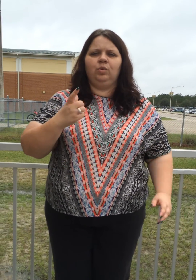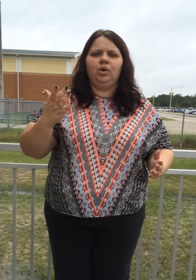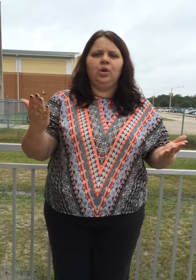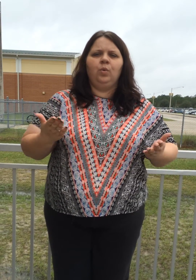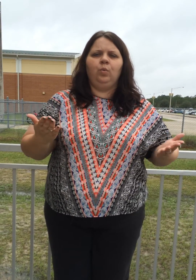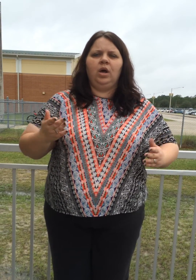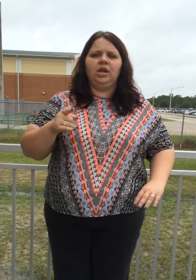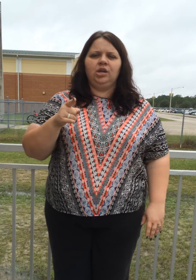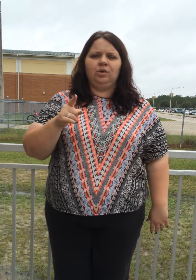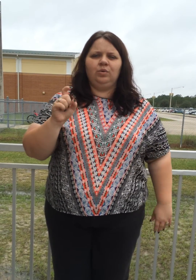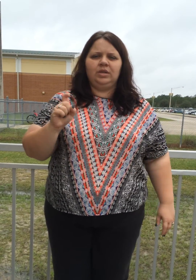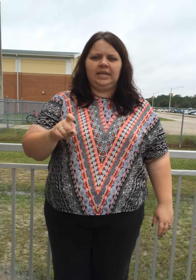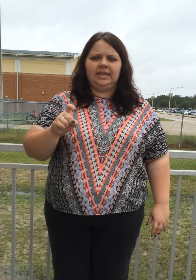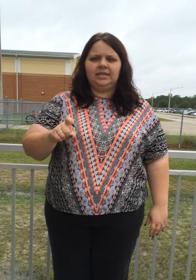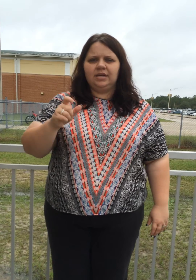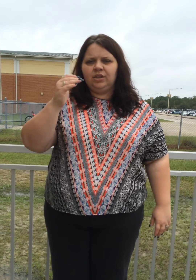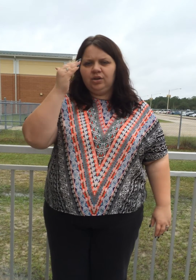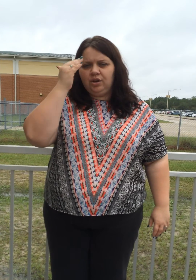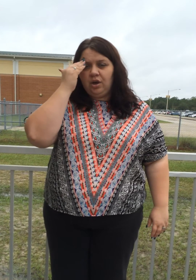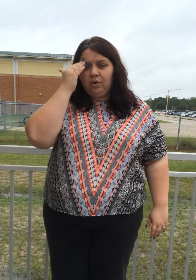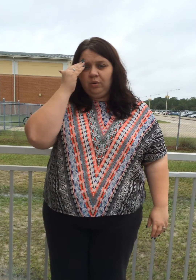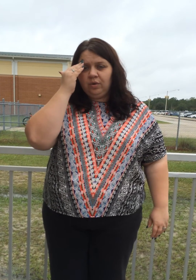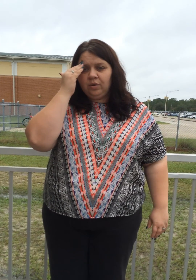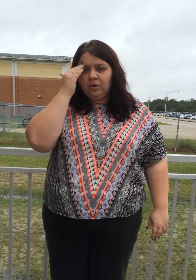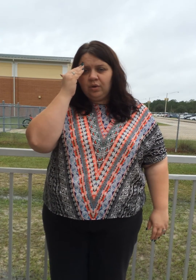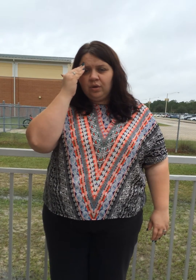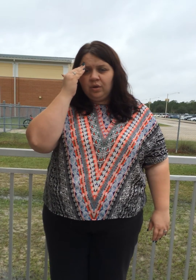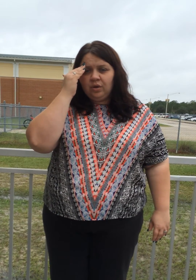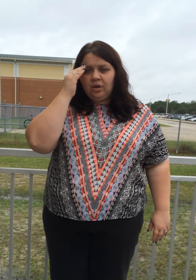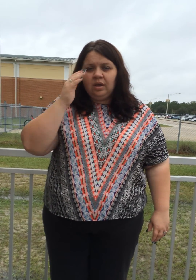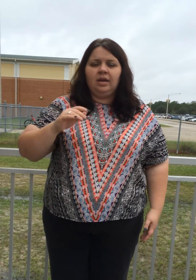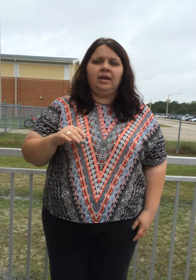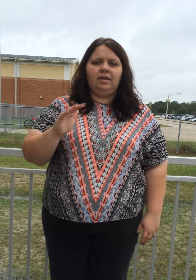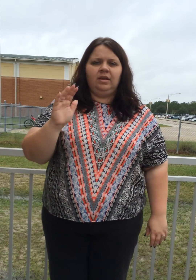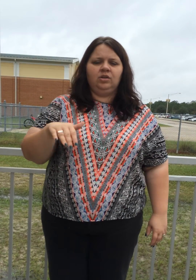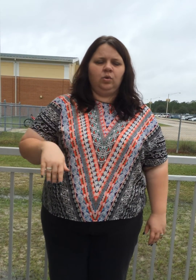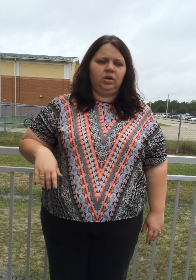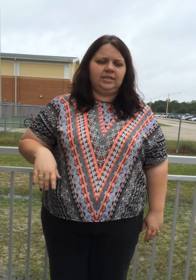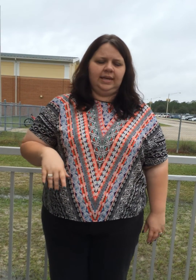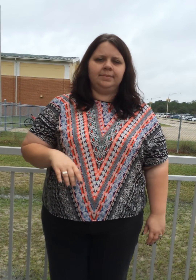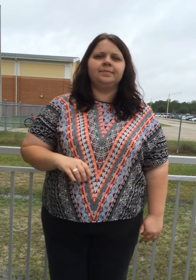what you need know. And then chorus again.